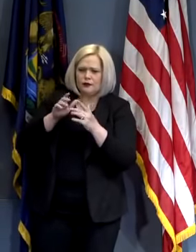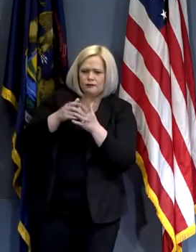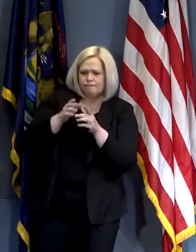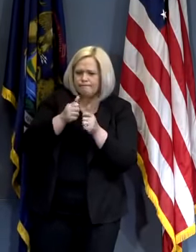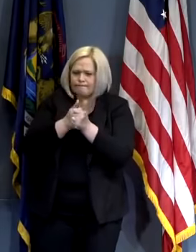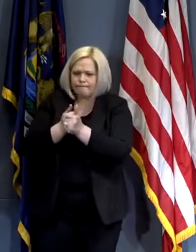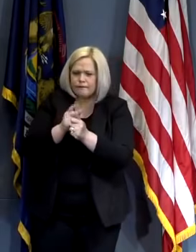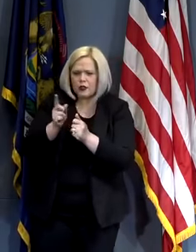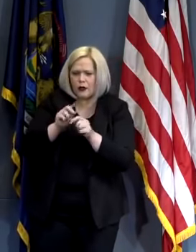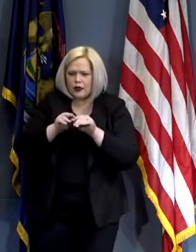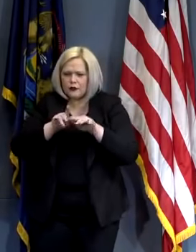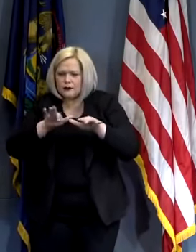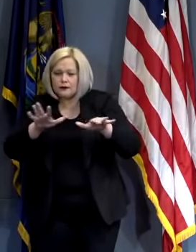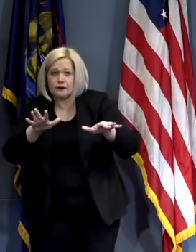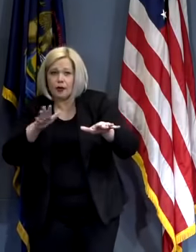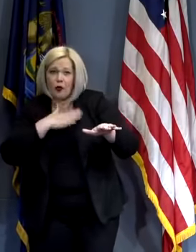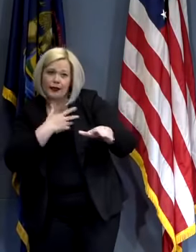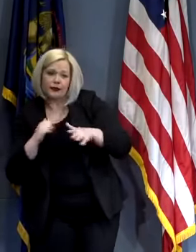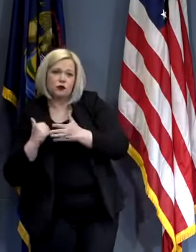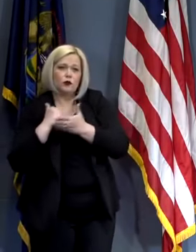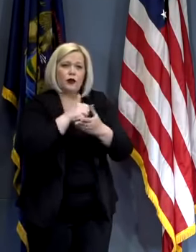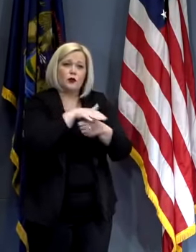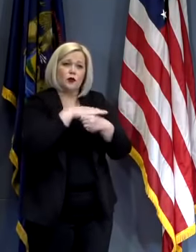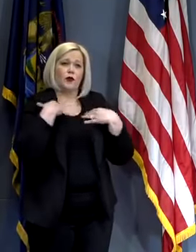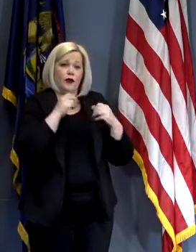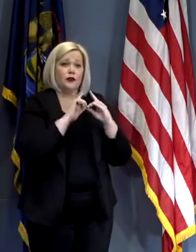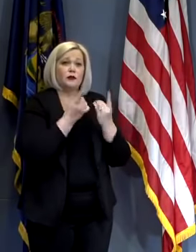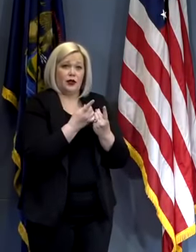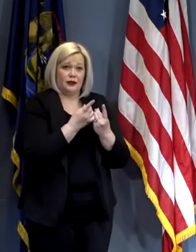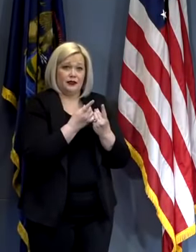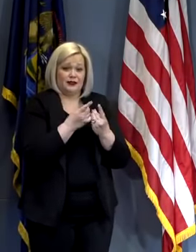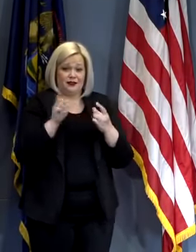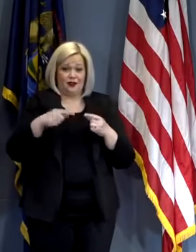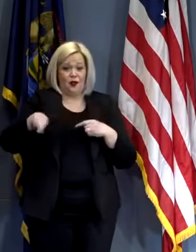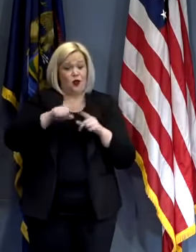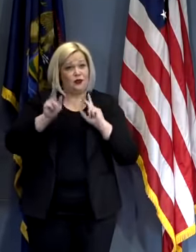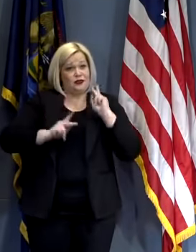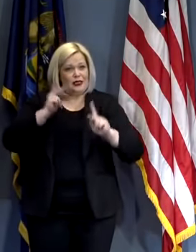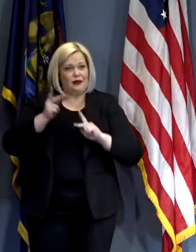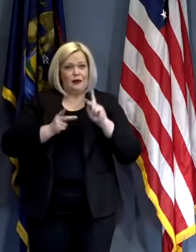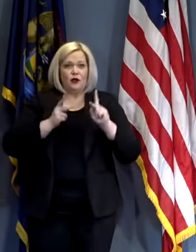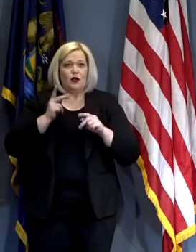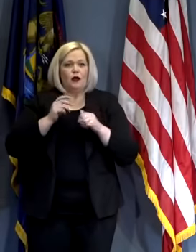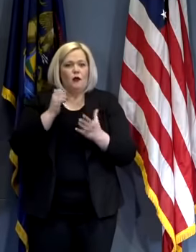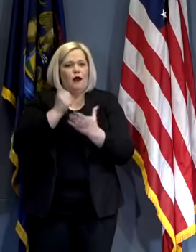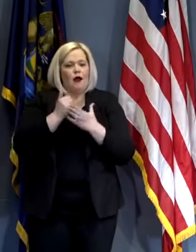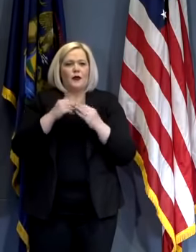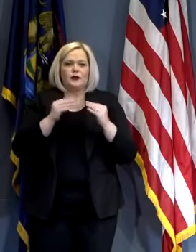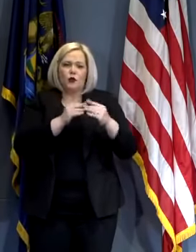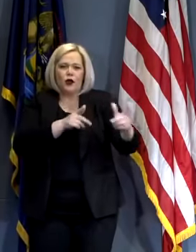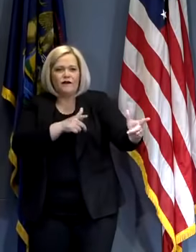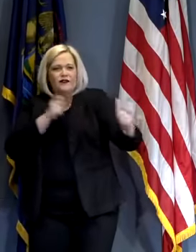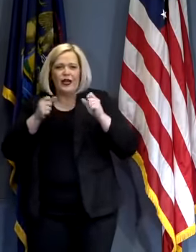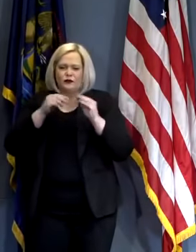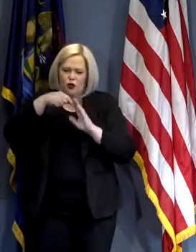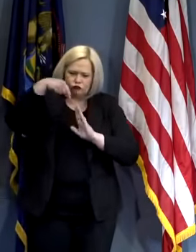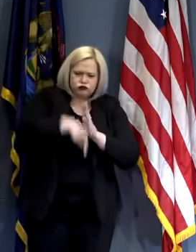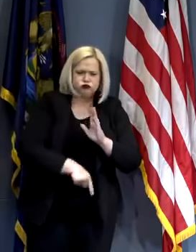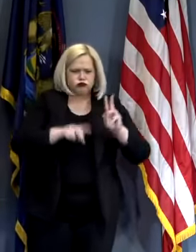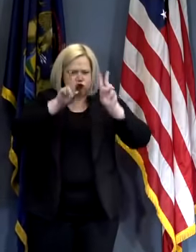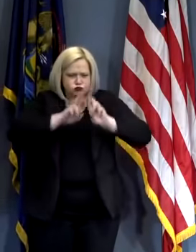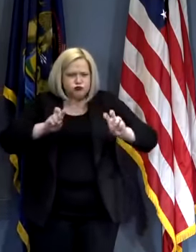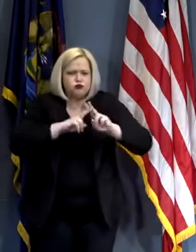aiding local health departments. This workforce will increase the speed and thoroughness of